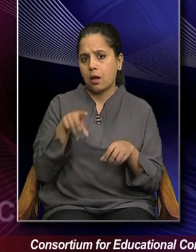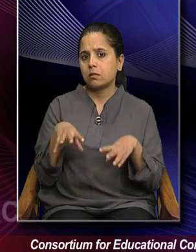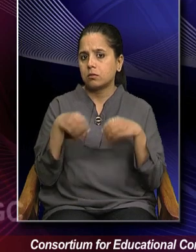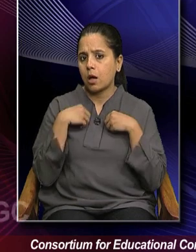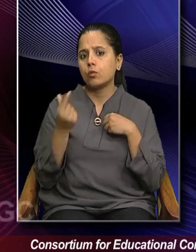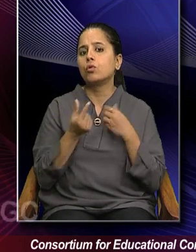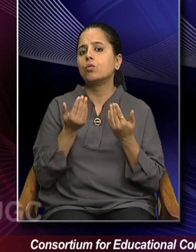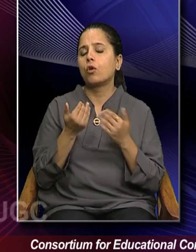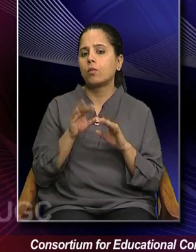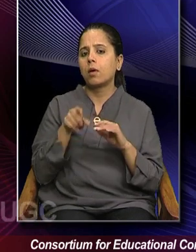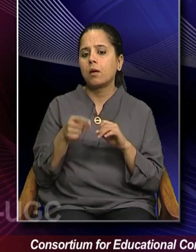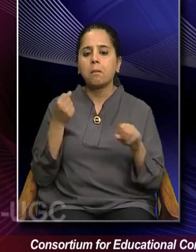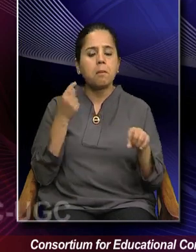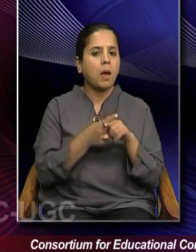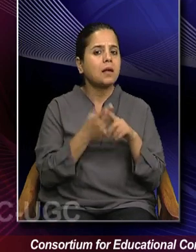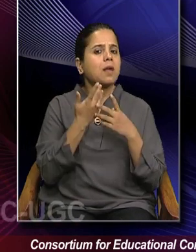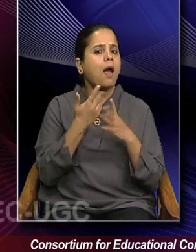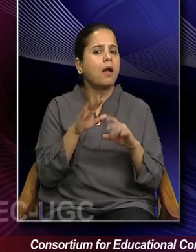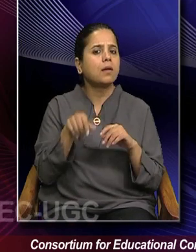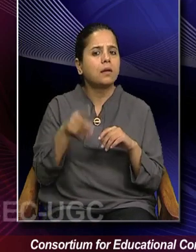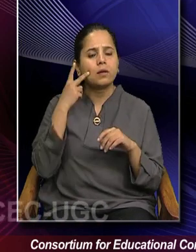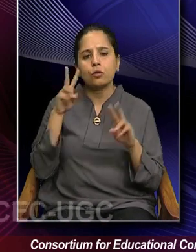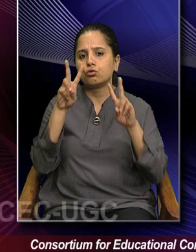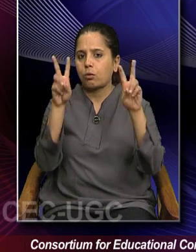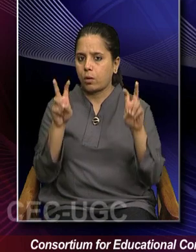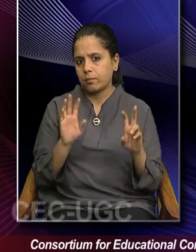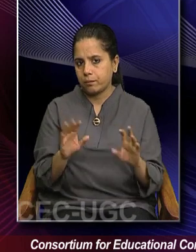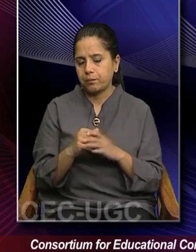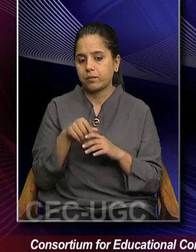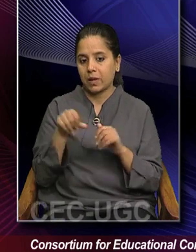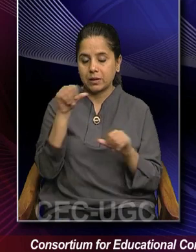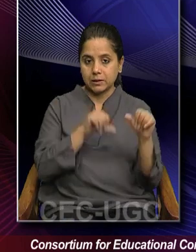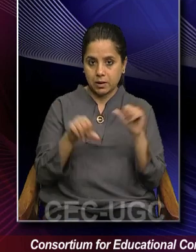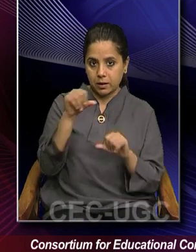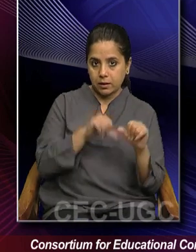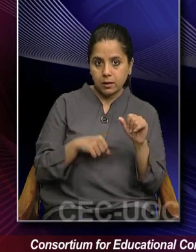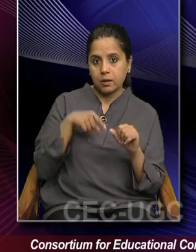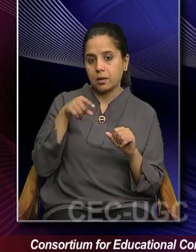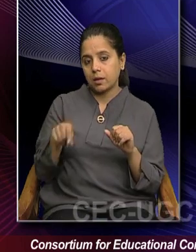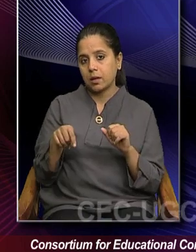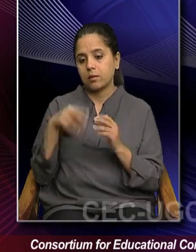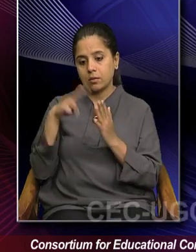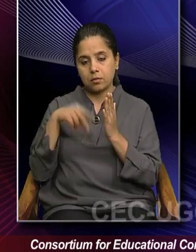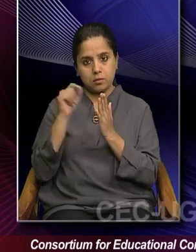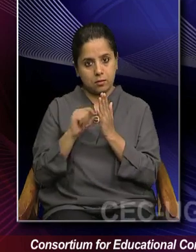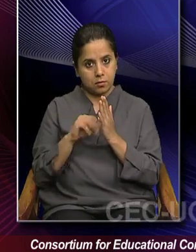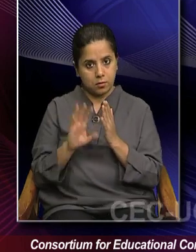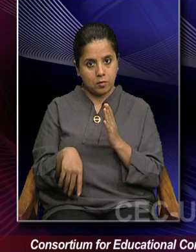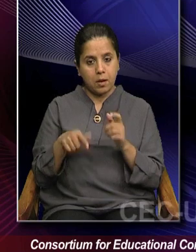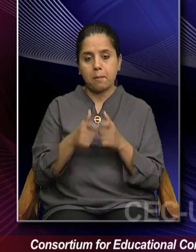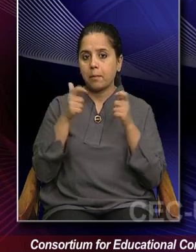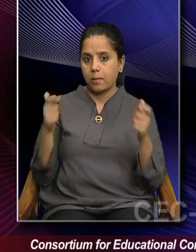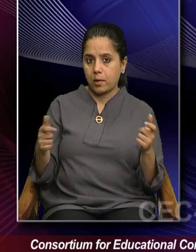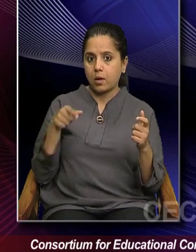adapted to suit any kind of topic, from science to literature, in